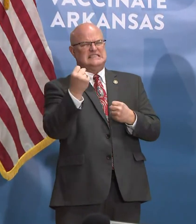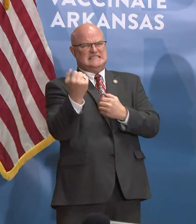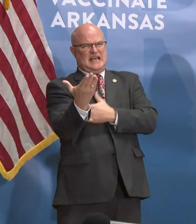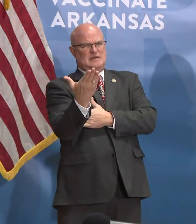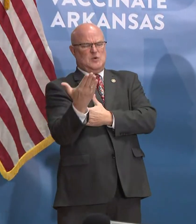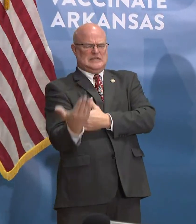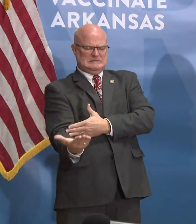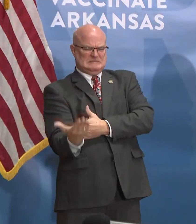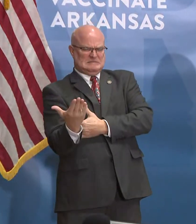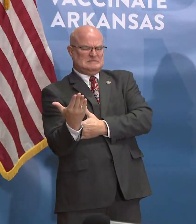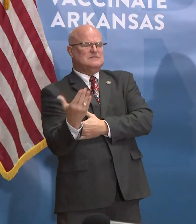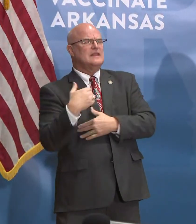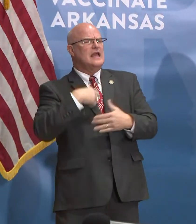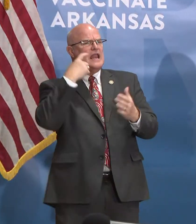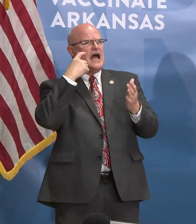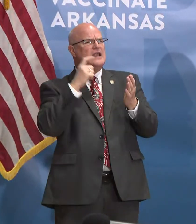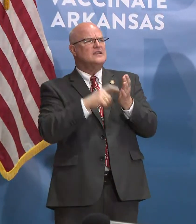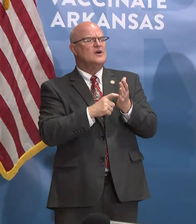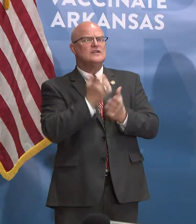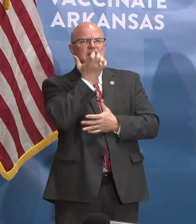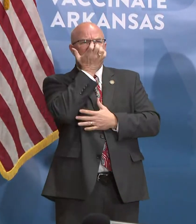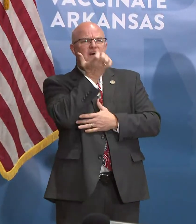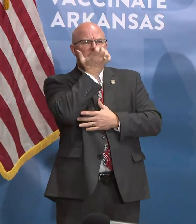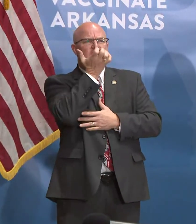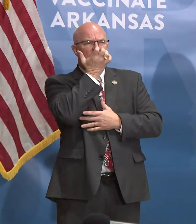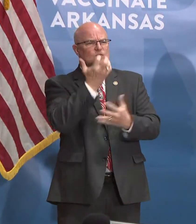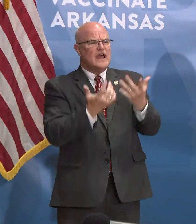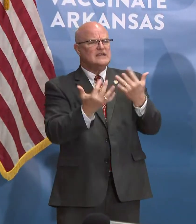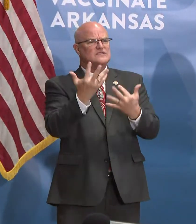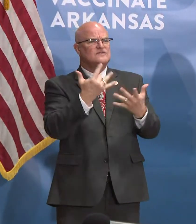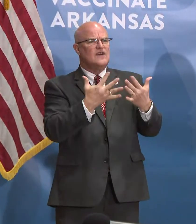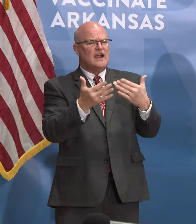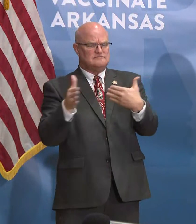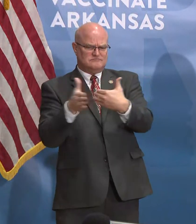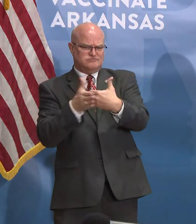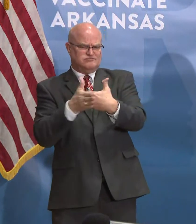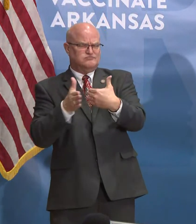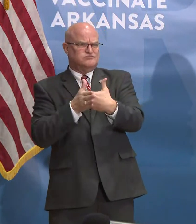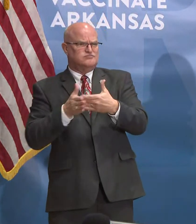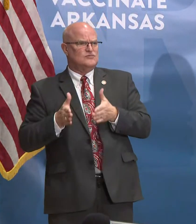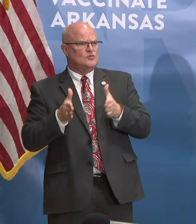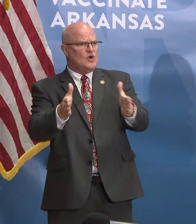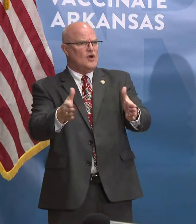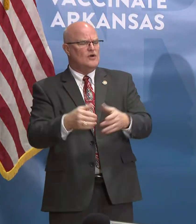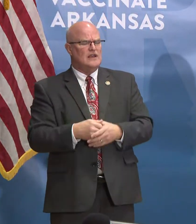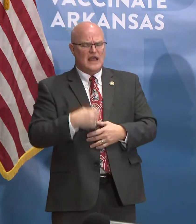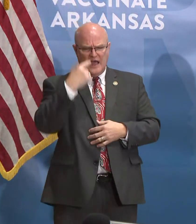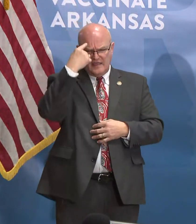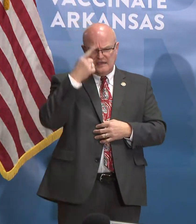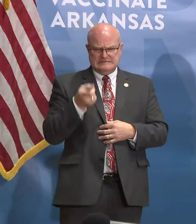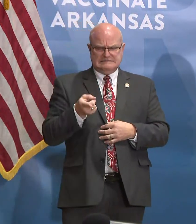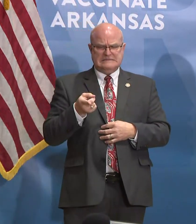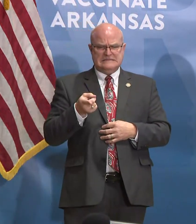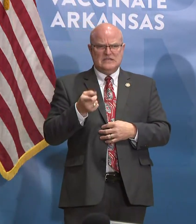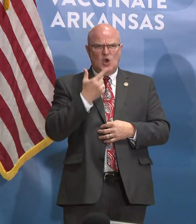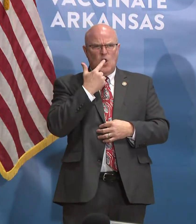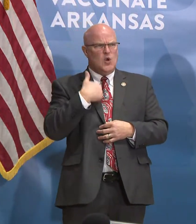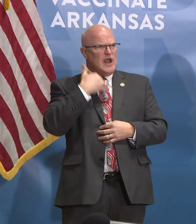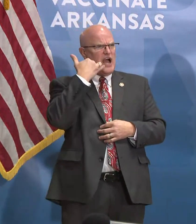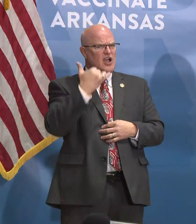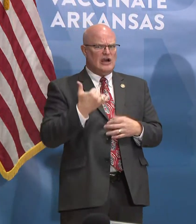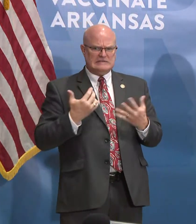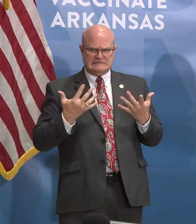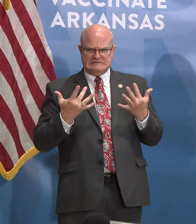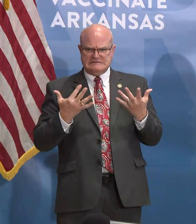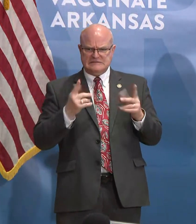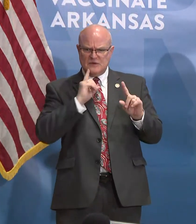Saturday morning, and I noticed a grass fire adjacent to the shoulder of the road. And I thought, who should I call? I